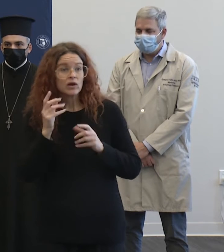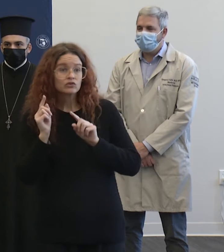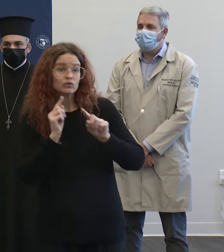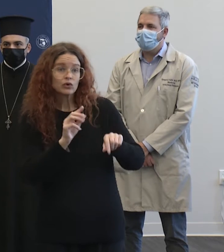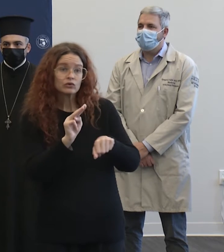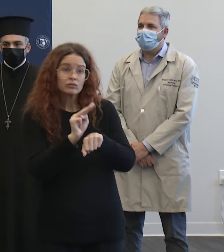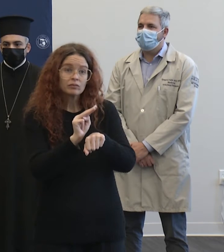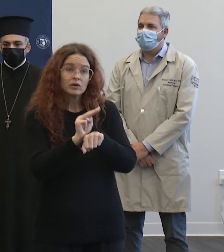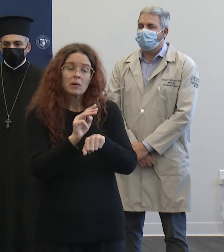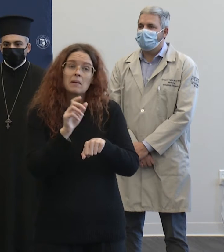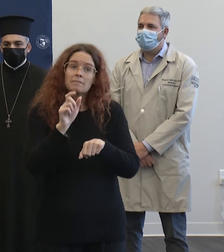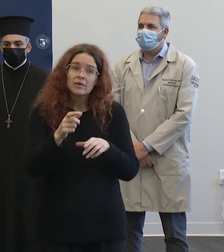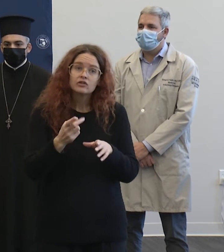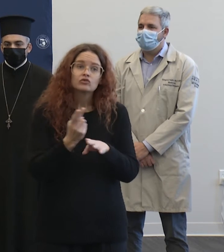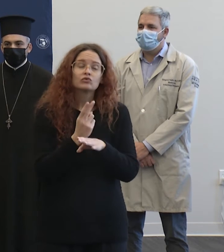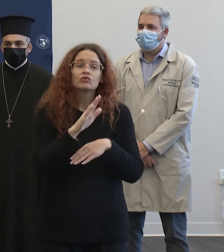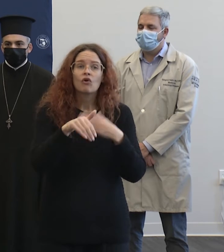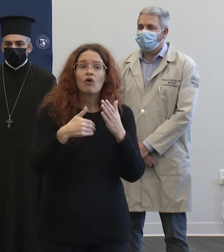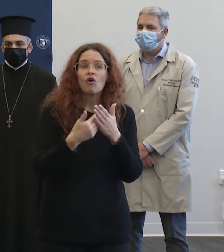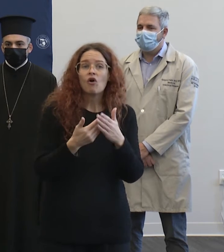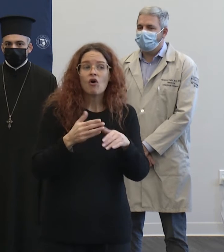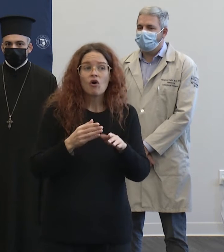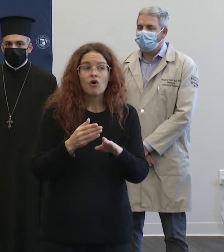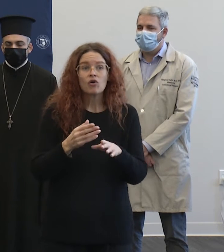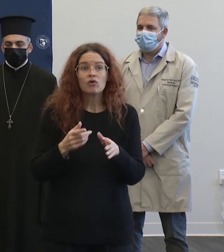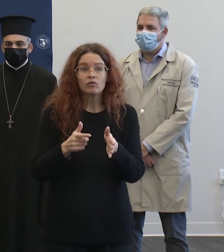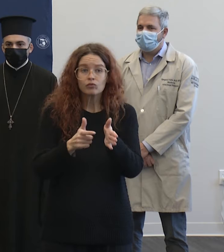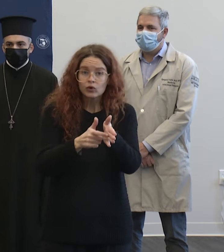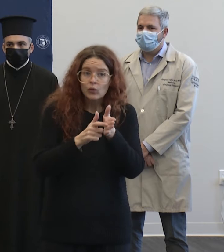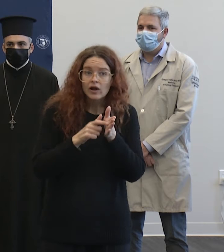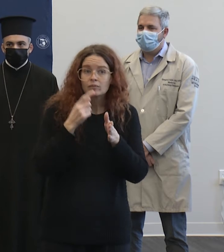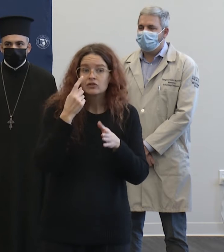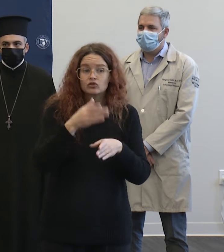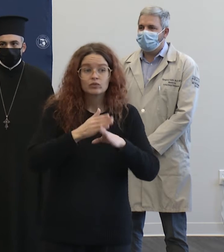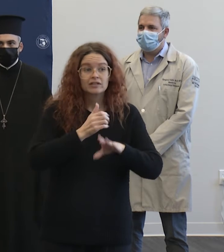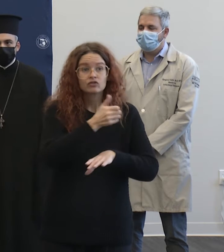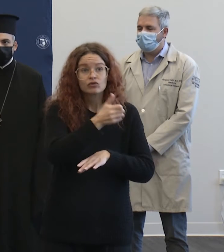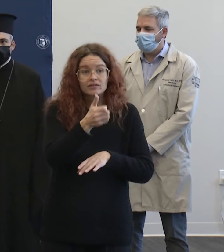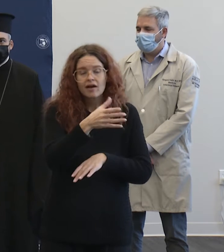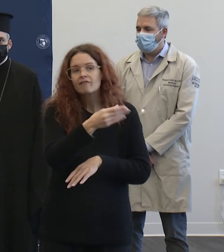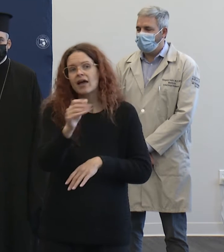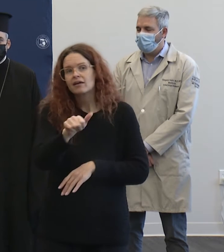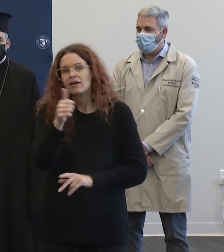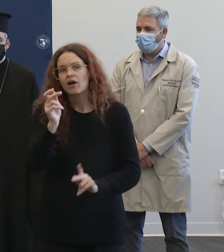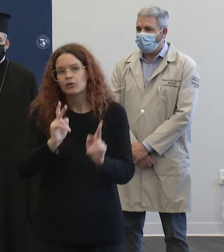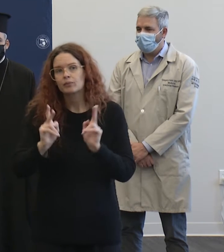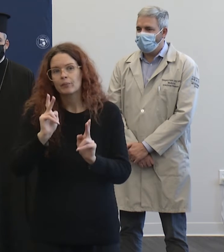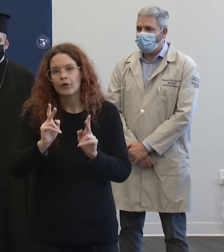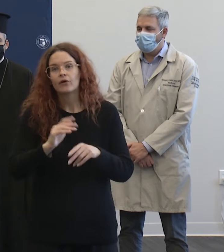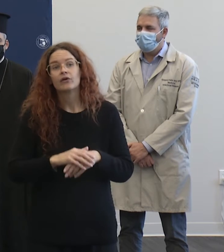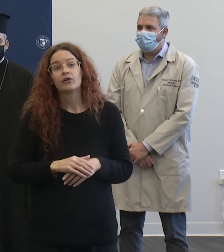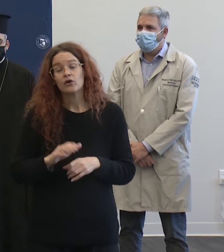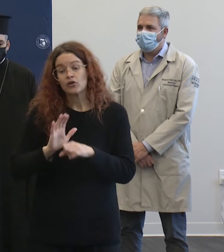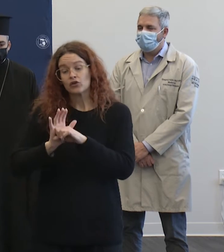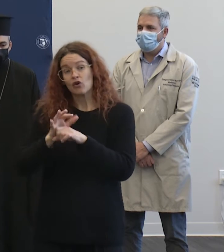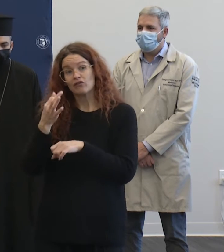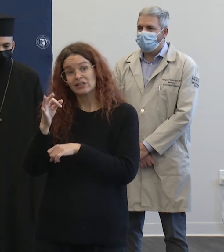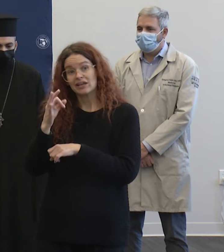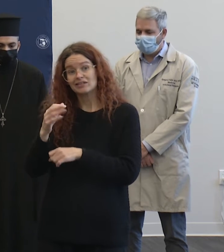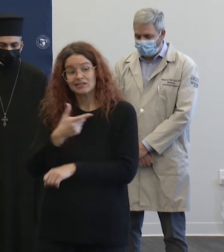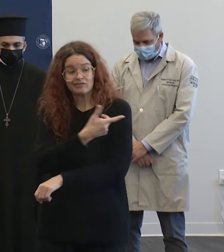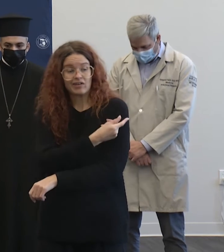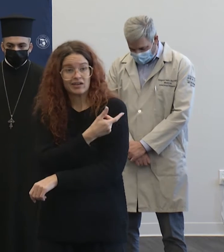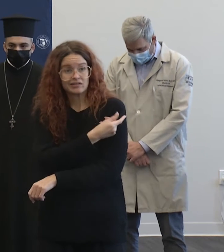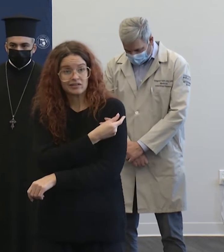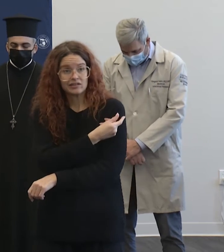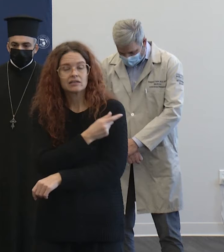take all the precautions to protect themselves and to protect others. And COVID-19 vaccine is a matter of a